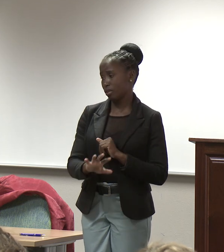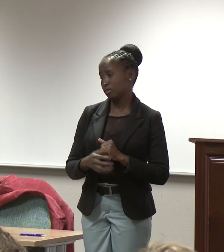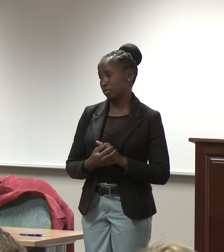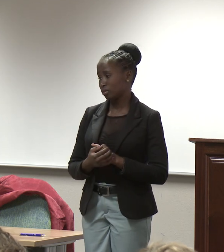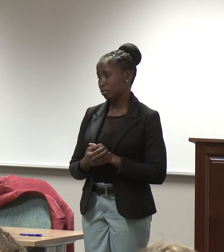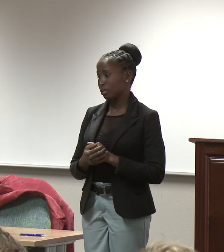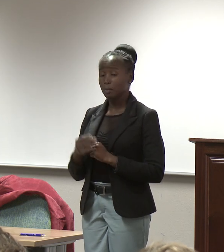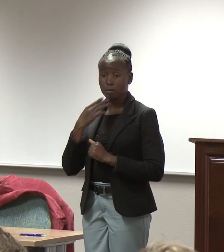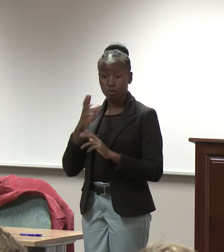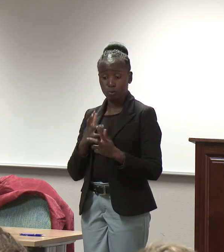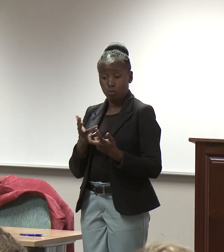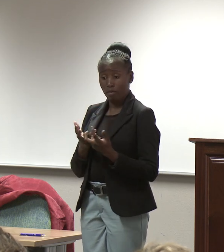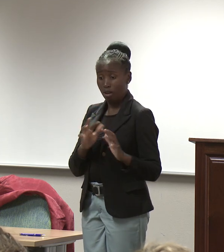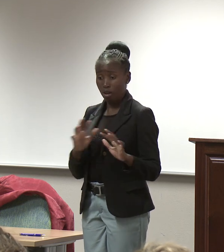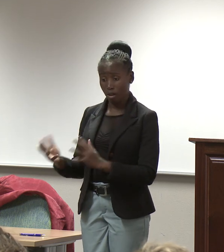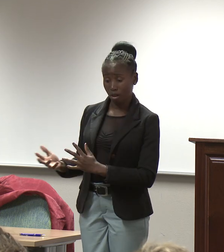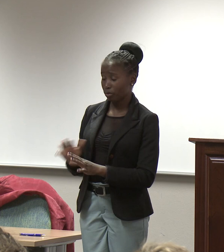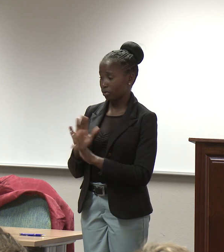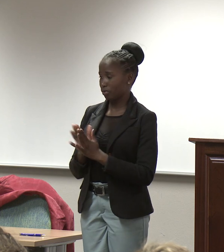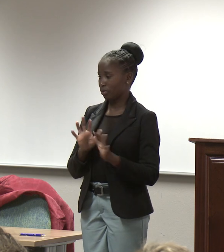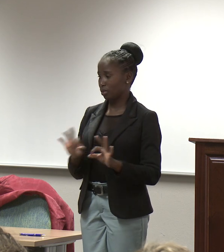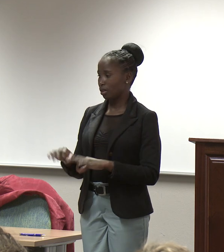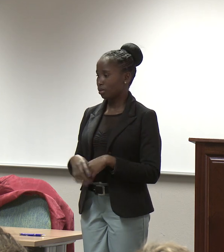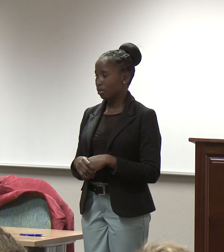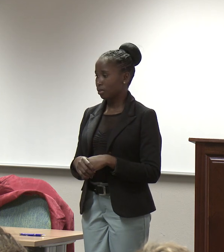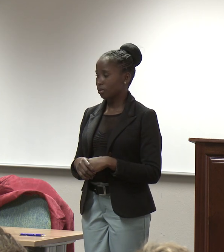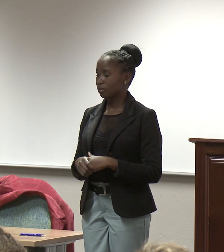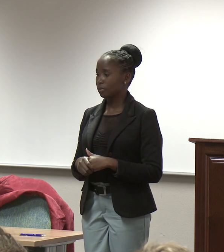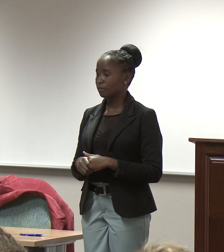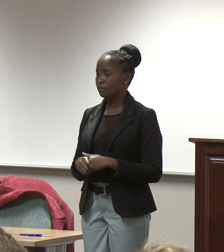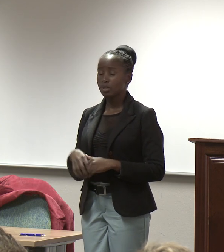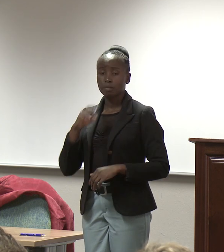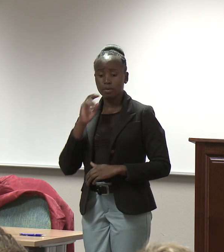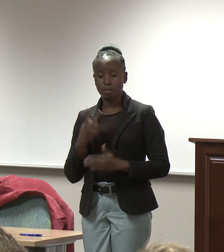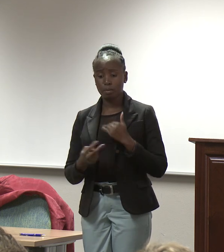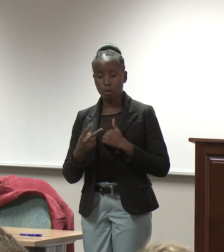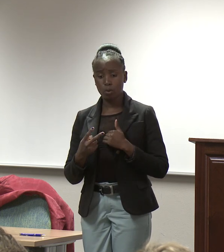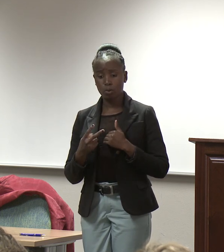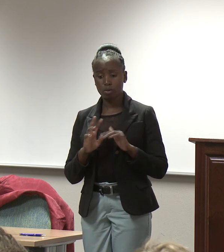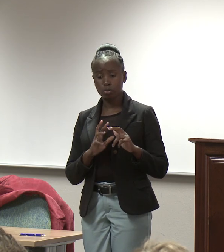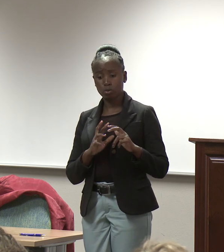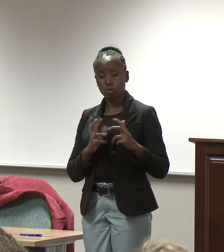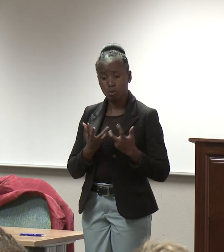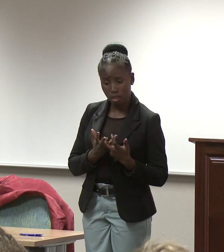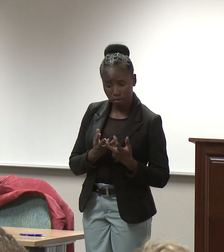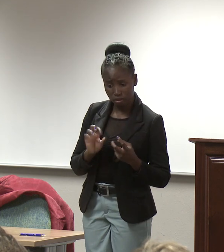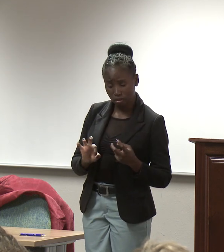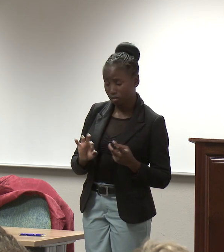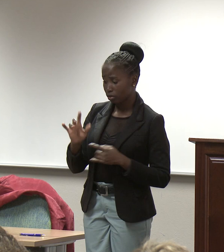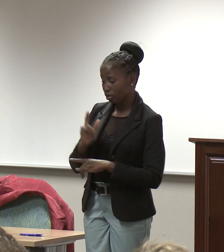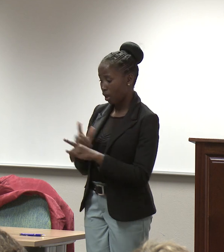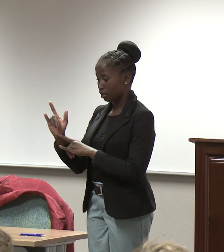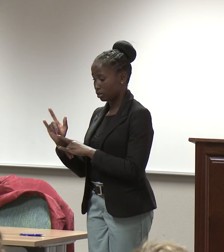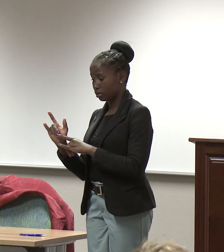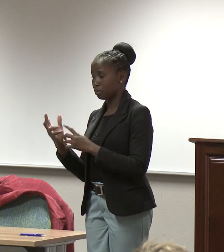how relevant this is and that and so on. So it is this, both the relevance was narrowed down and excellence was also